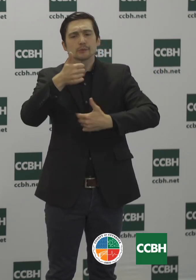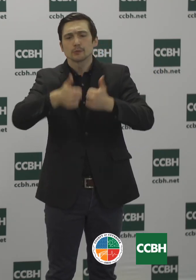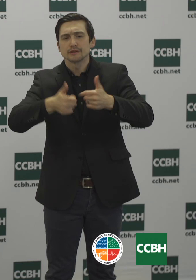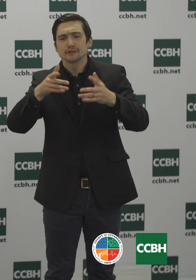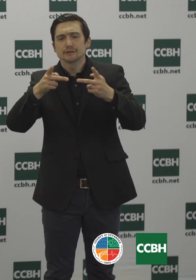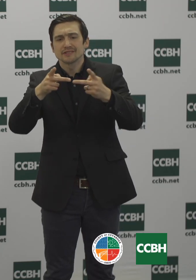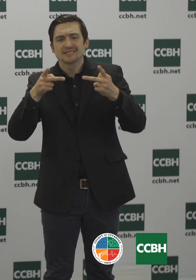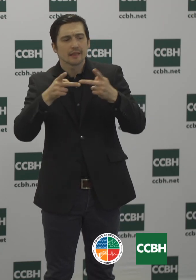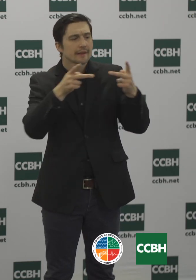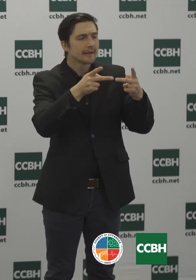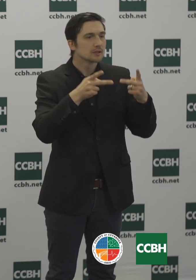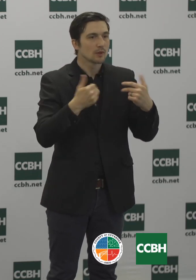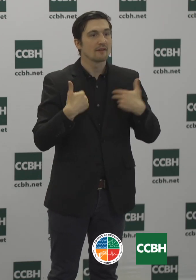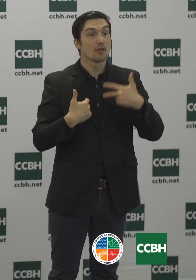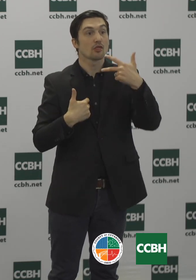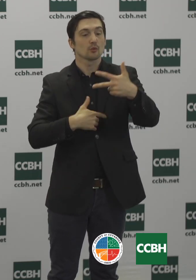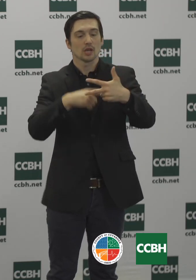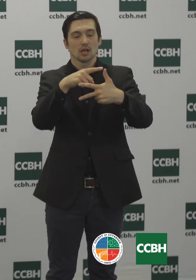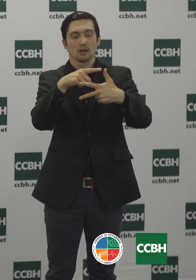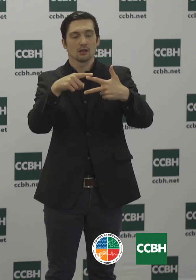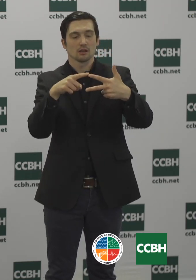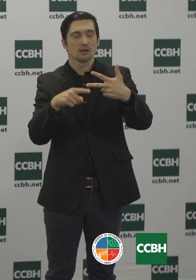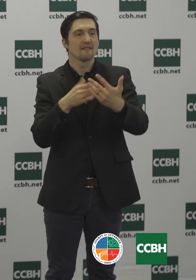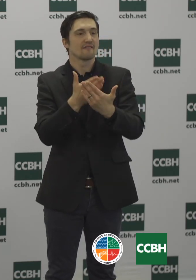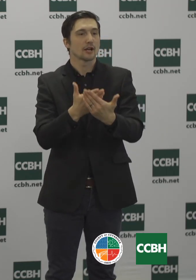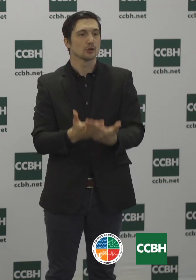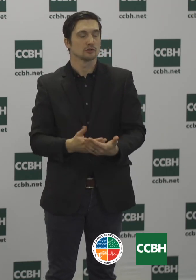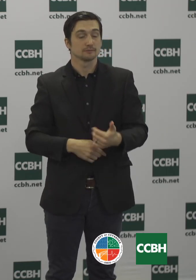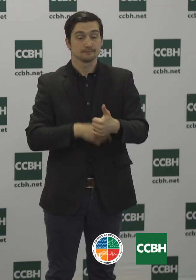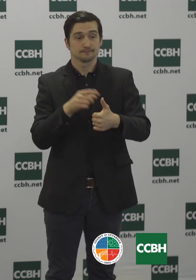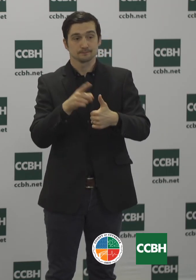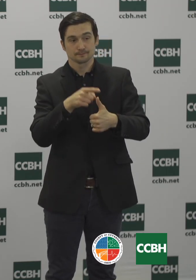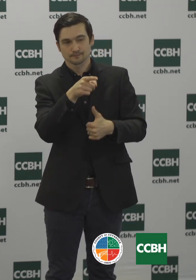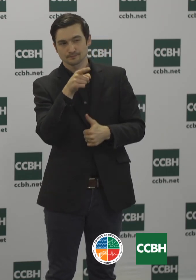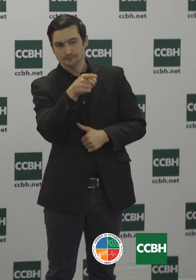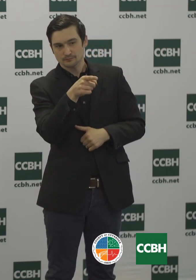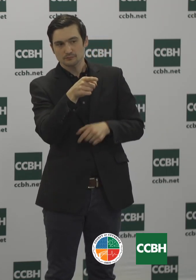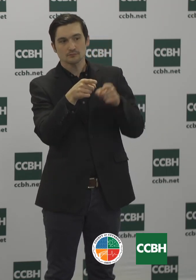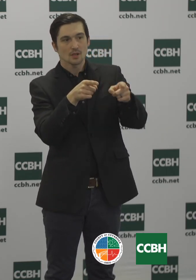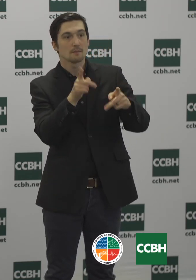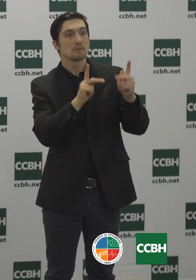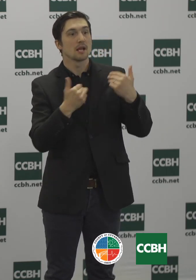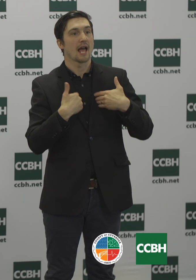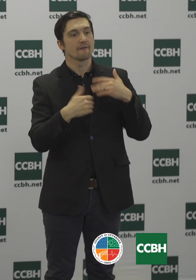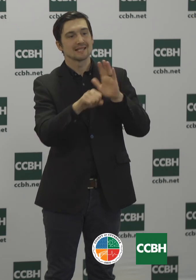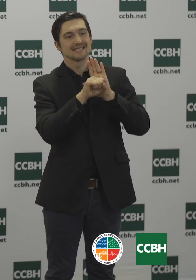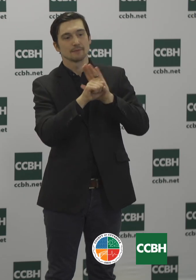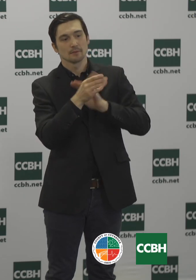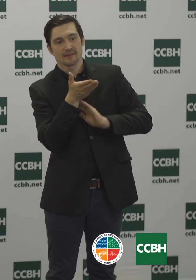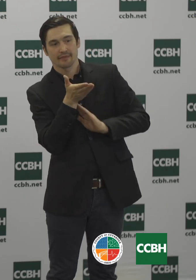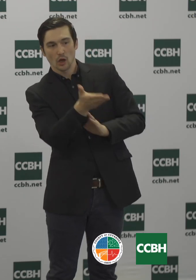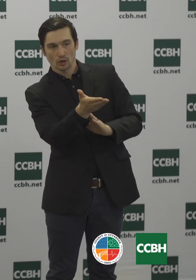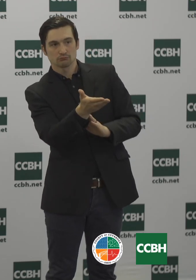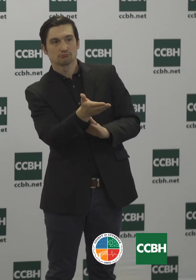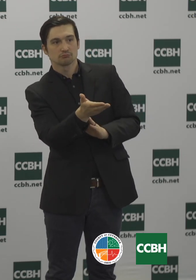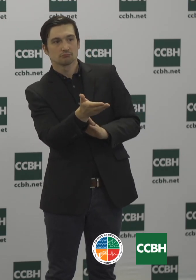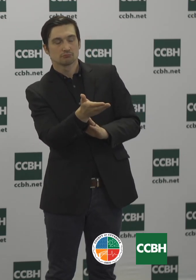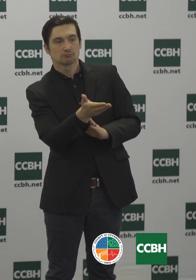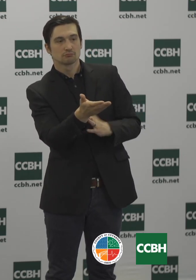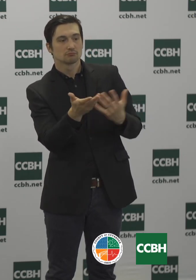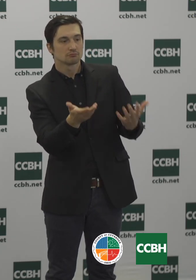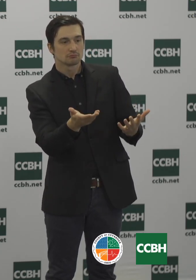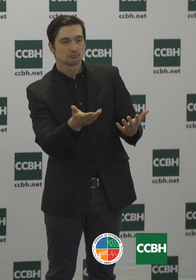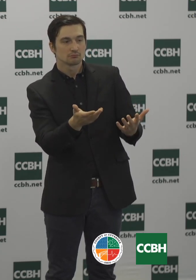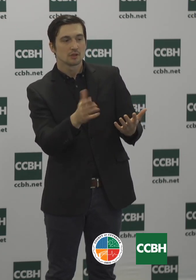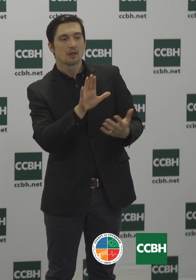testing, there are really three factors. One, are people symptomatic in that facility, right? So what's the level